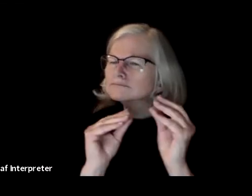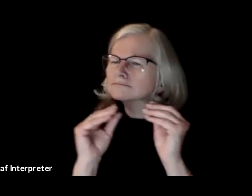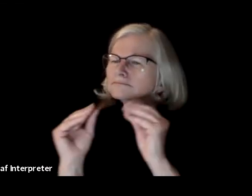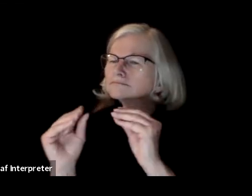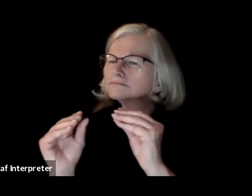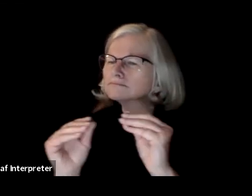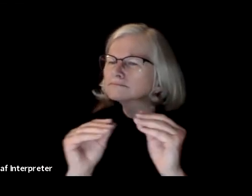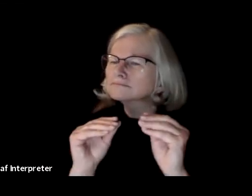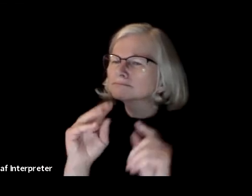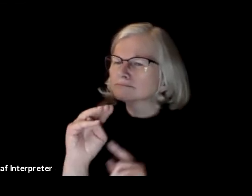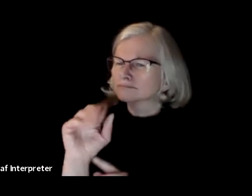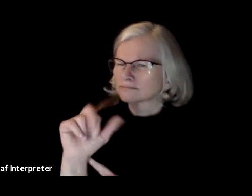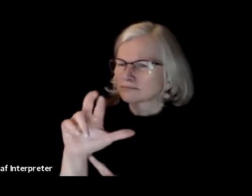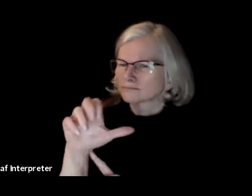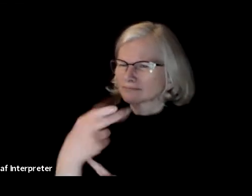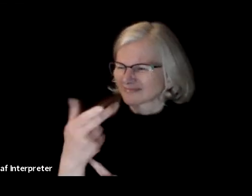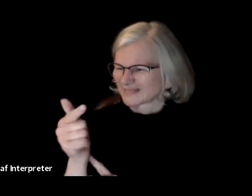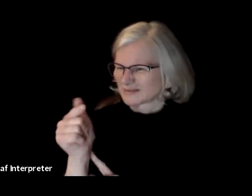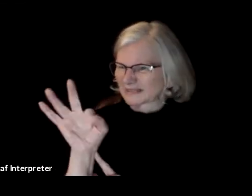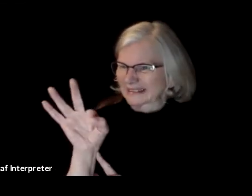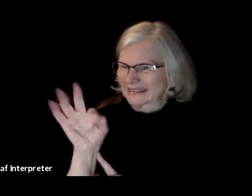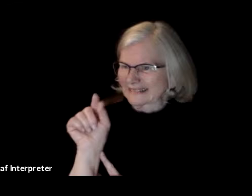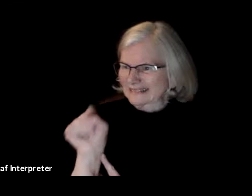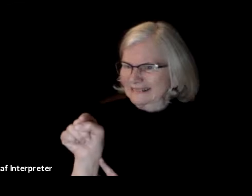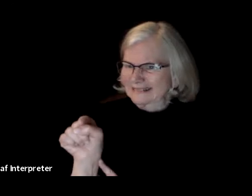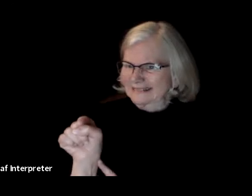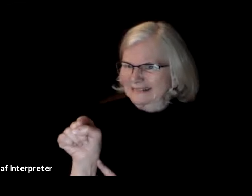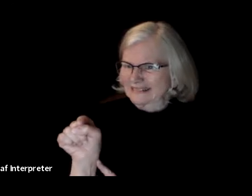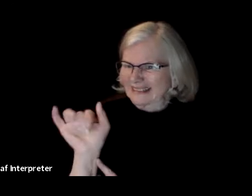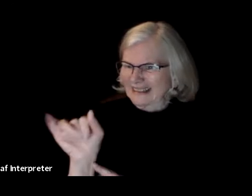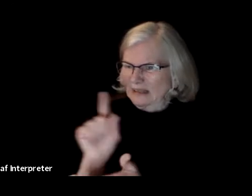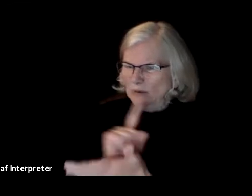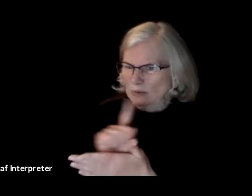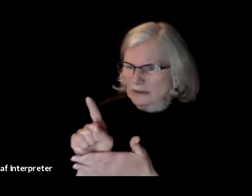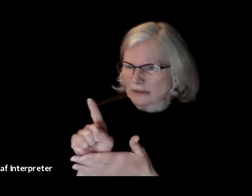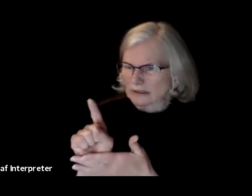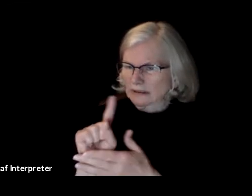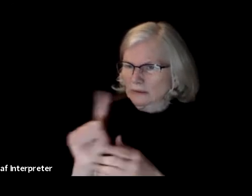March 29th, would be when the states, including Minnesota, get